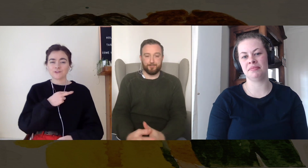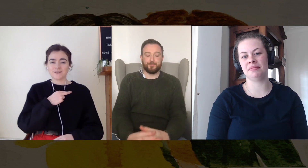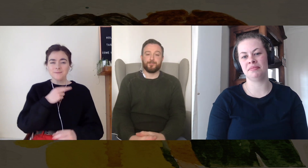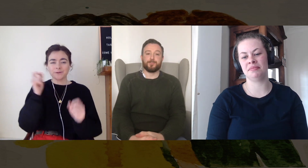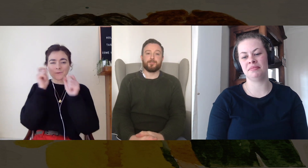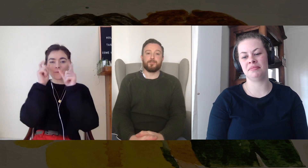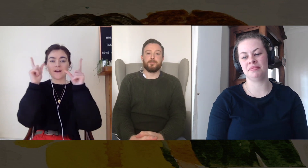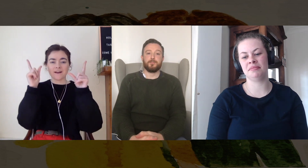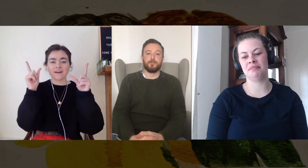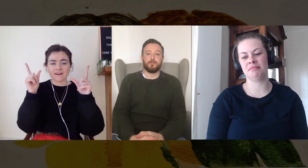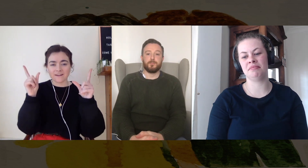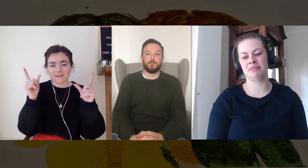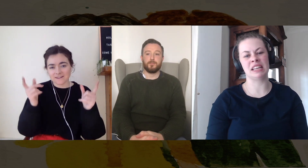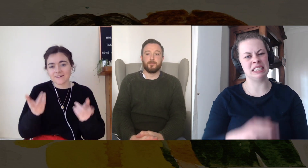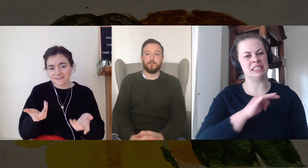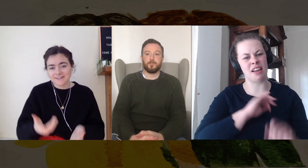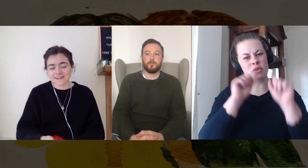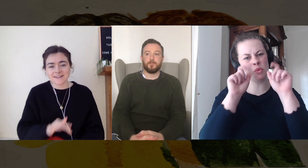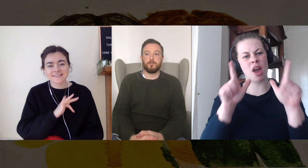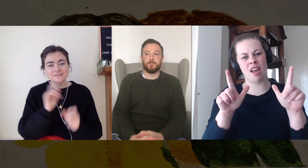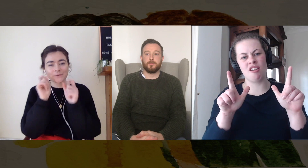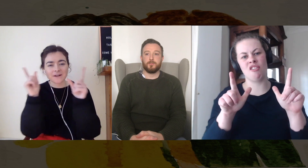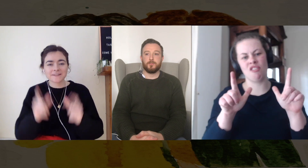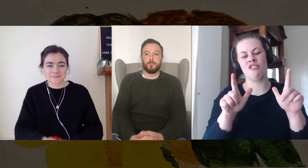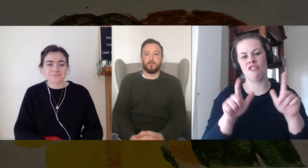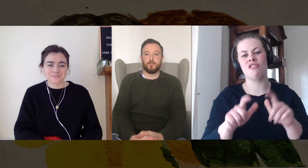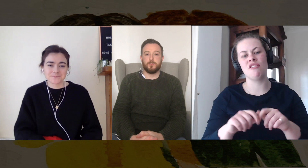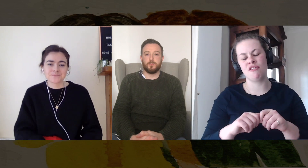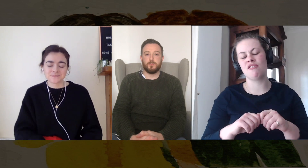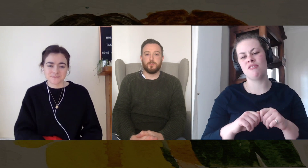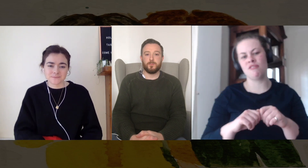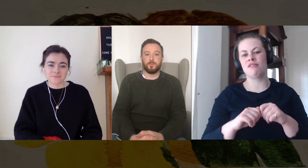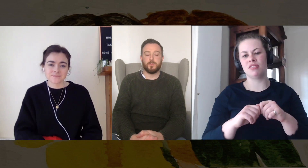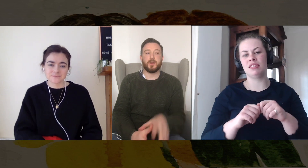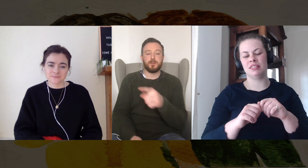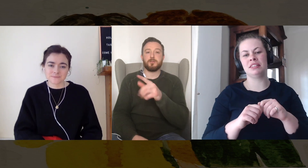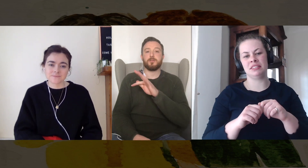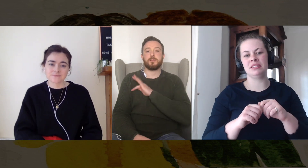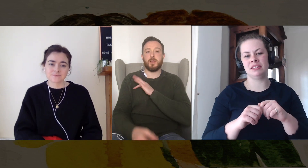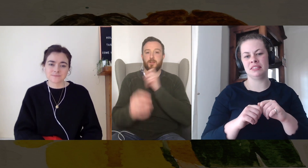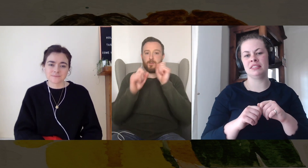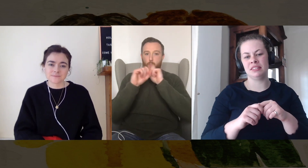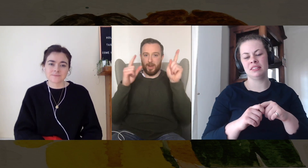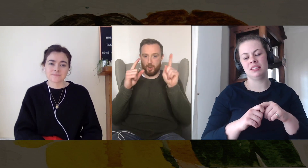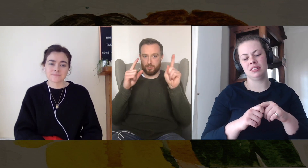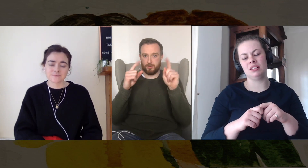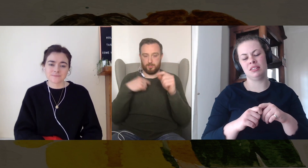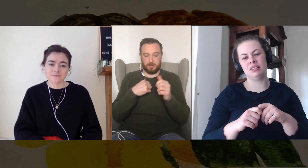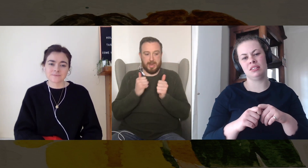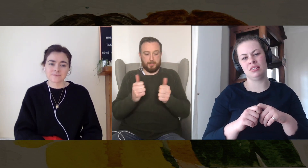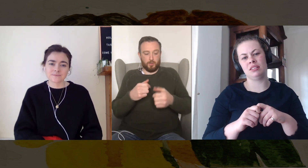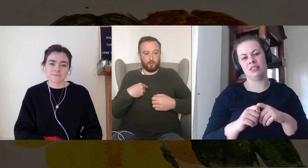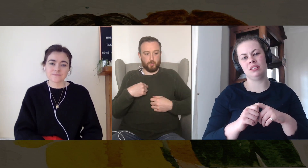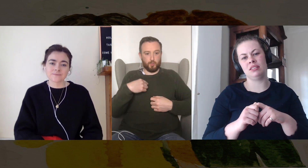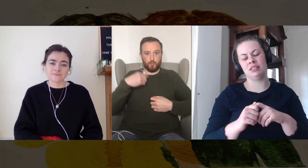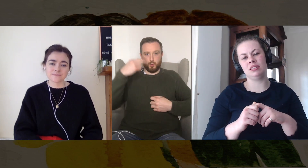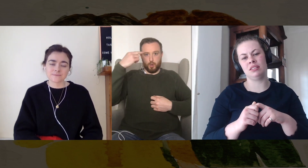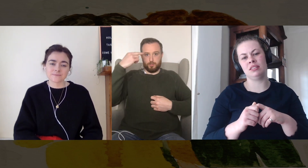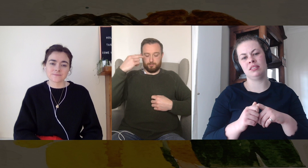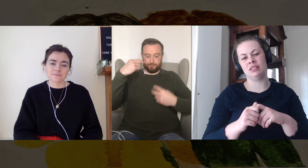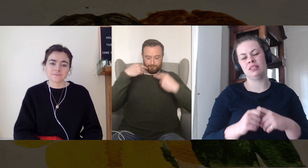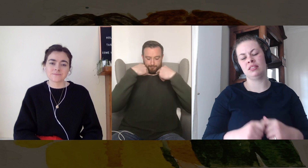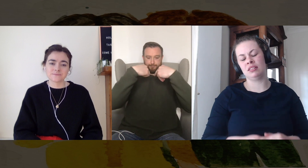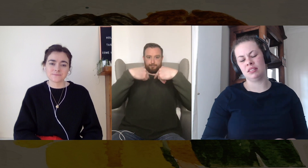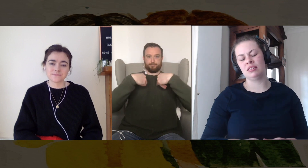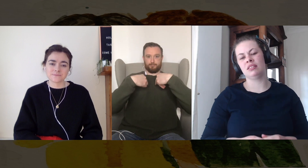choice, you know, presents itself to do I want to do something about it, or do I want to stay the same? Yeah. That to me is self-care.